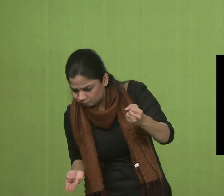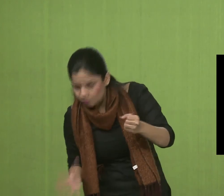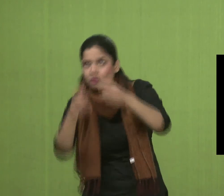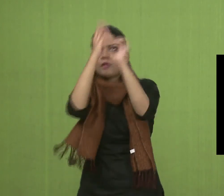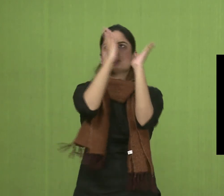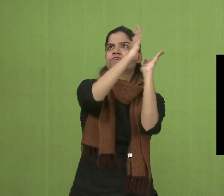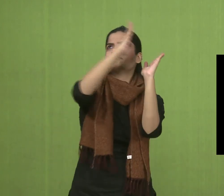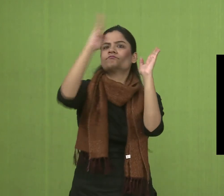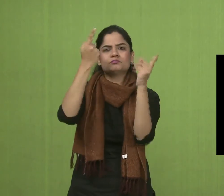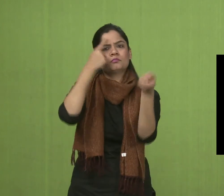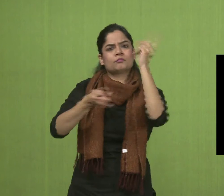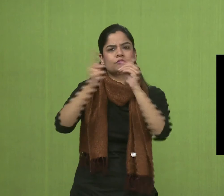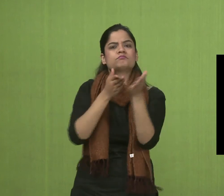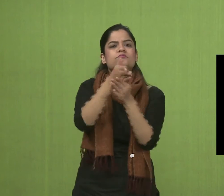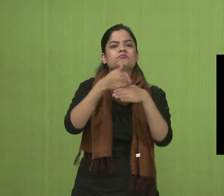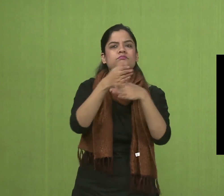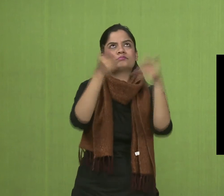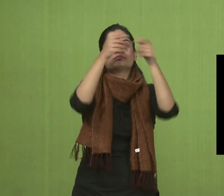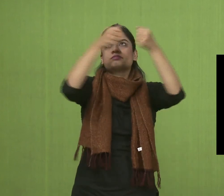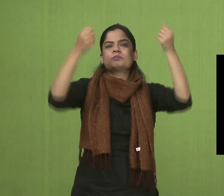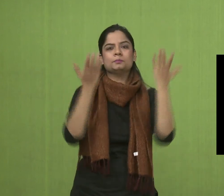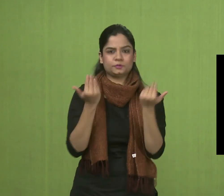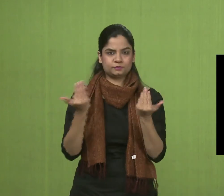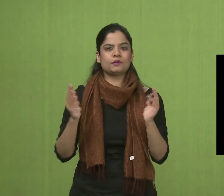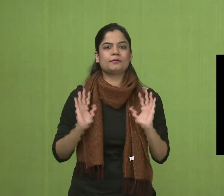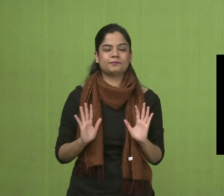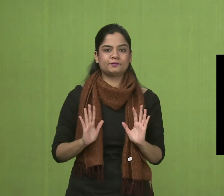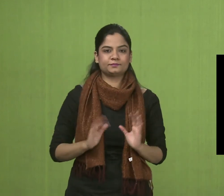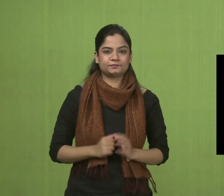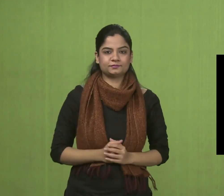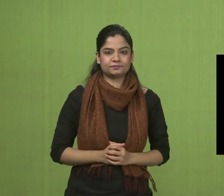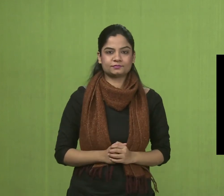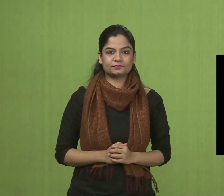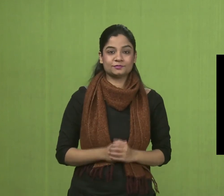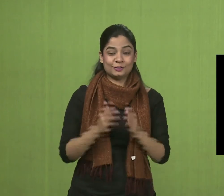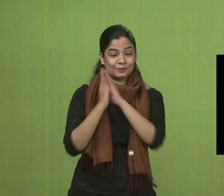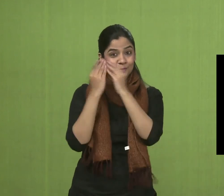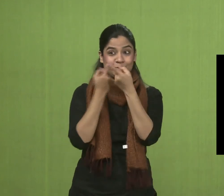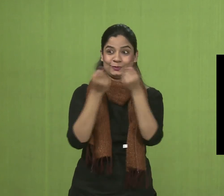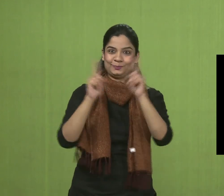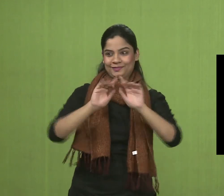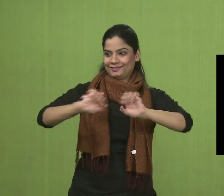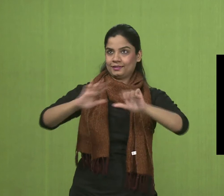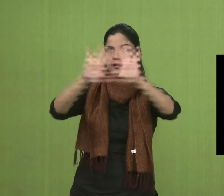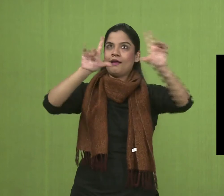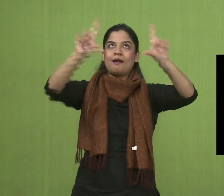there. So it saves a lot of space. Now let's discuss the relationship between